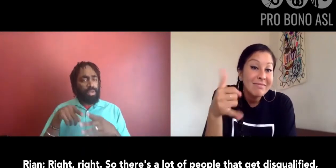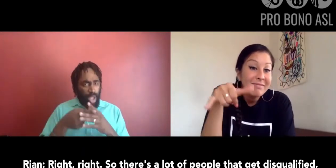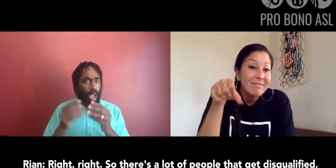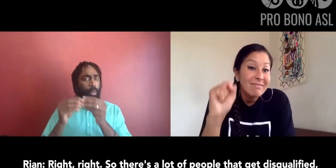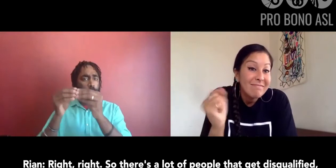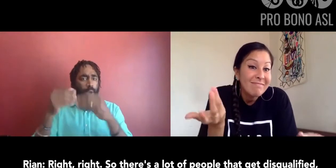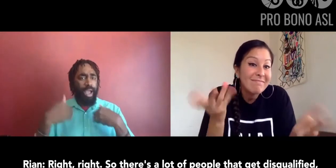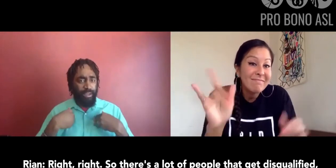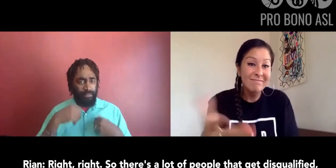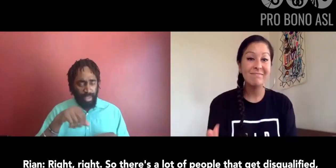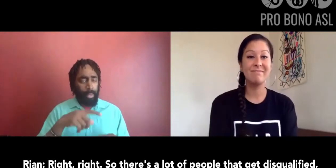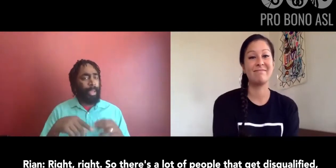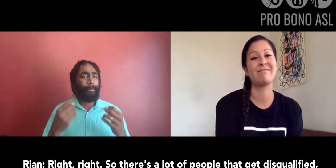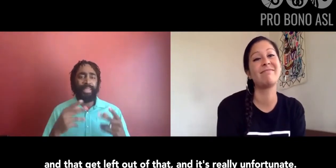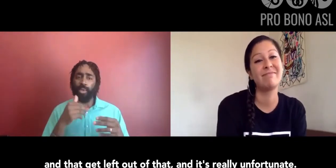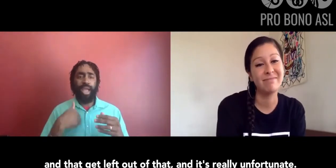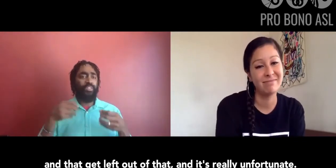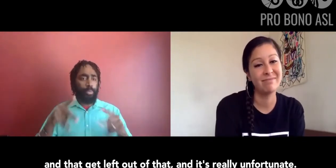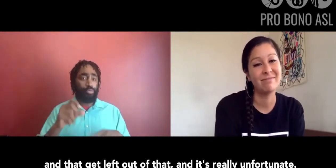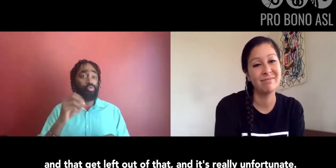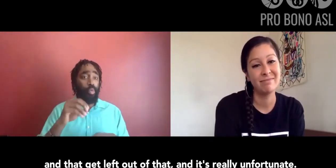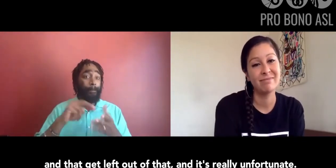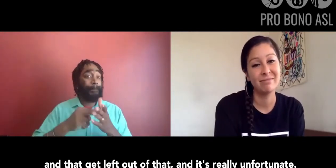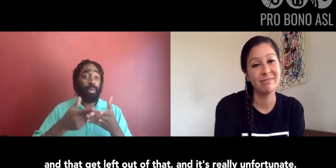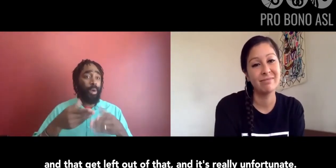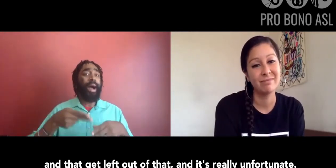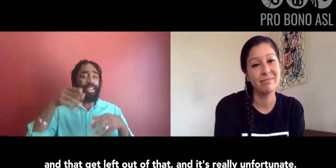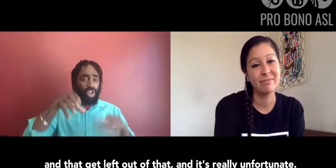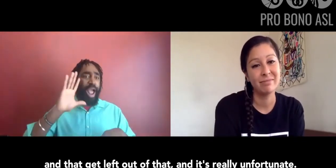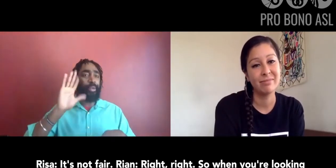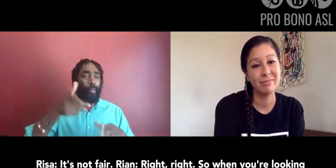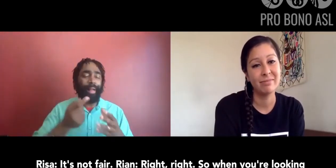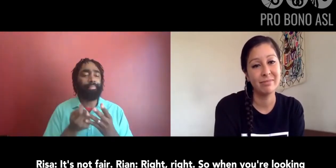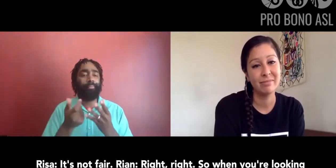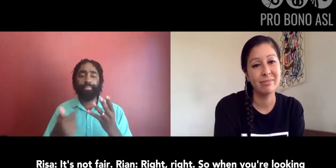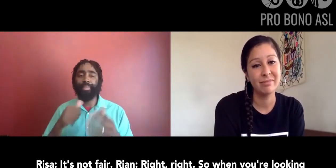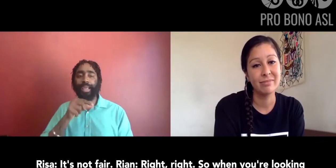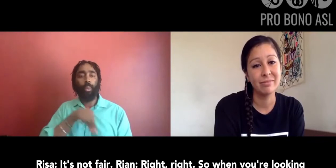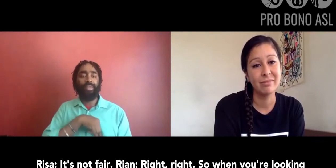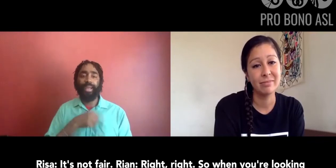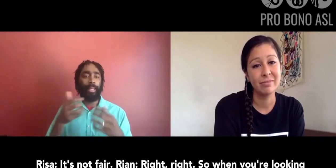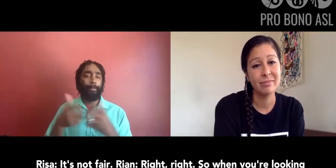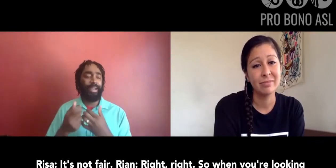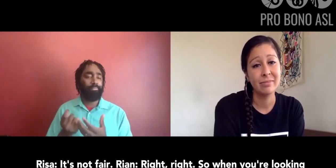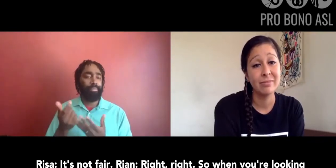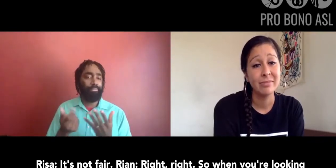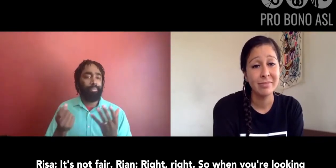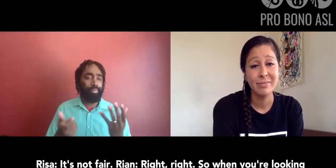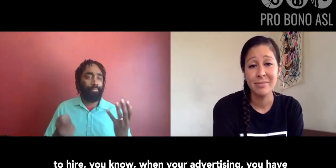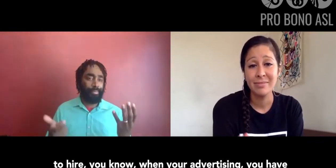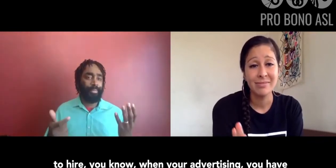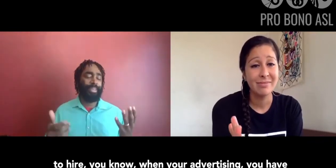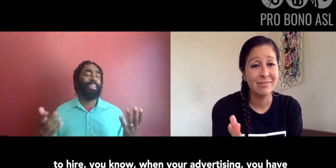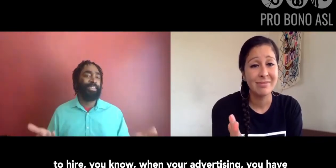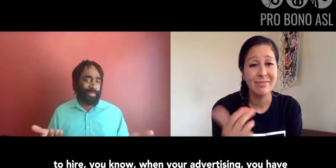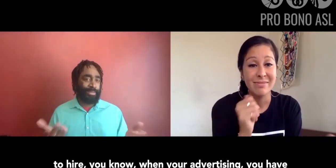So there's a lot of people that get disqualified and that get left out of that, and it's really unfortunate. It's not fair. Right. So when you're